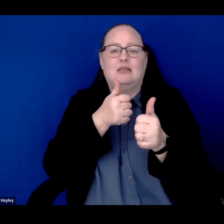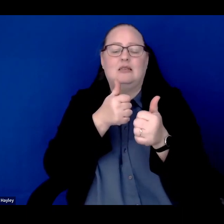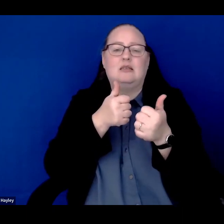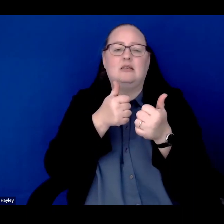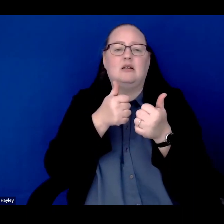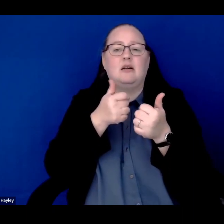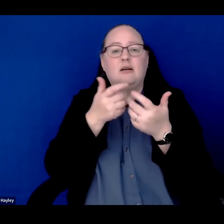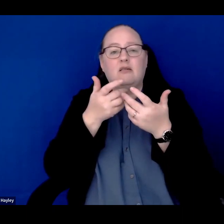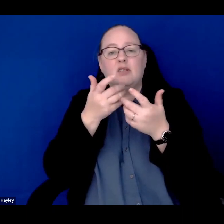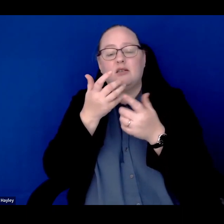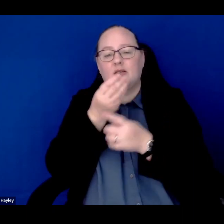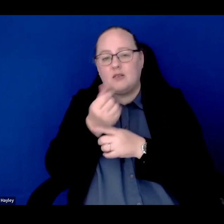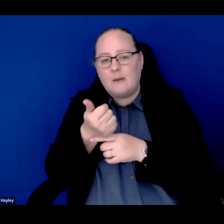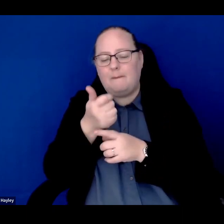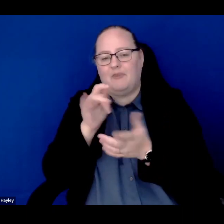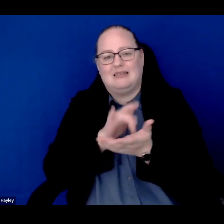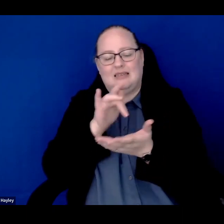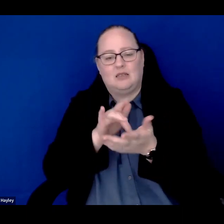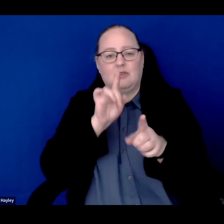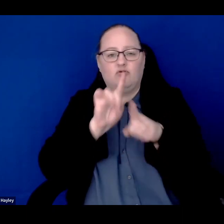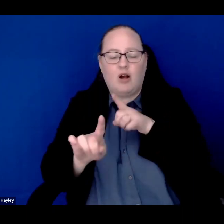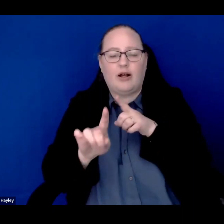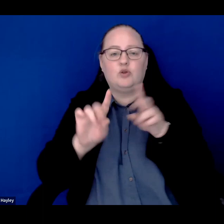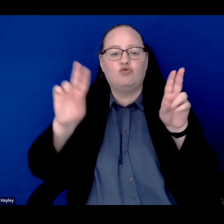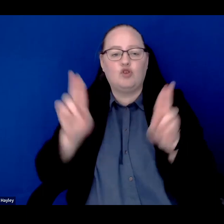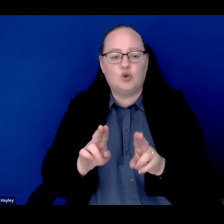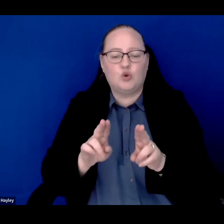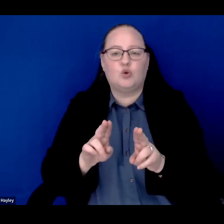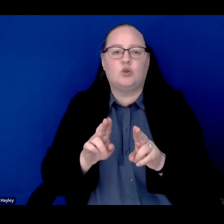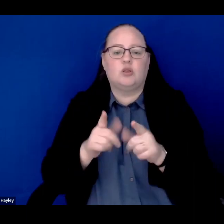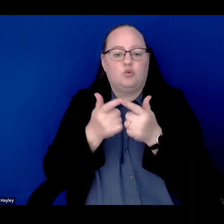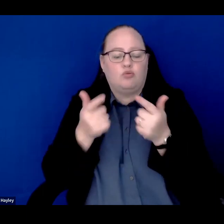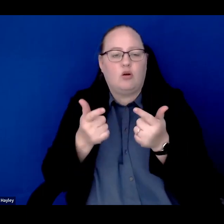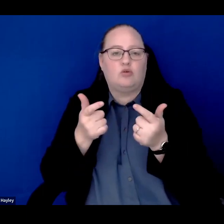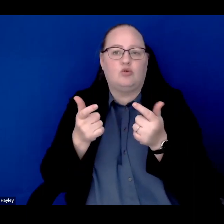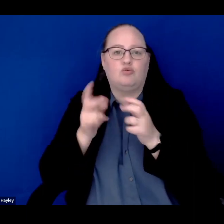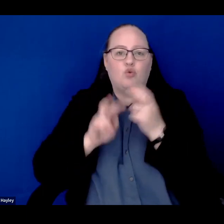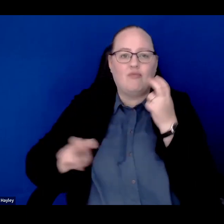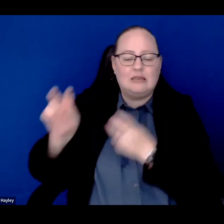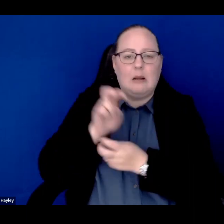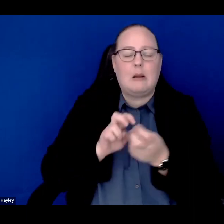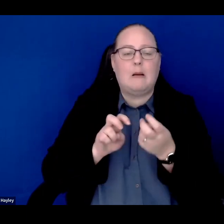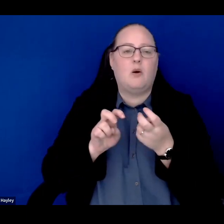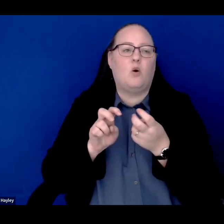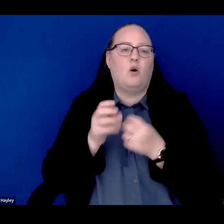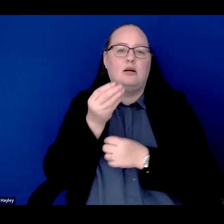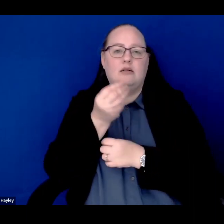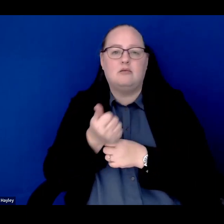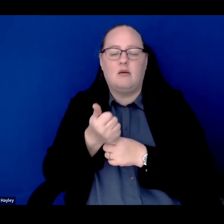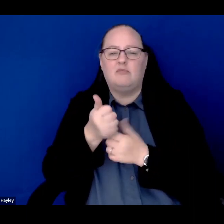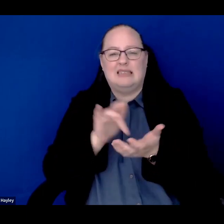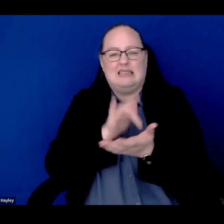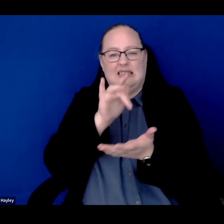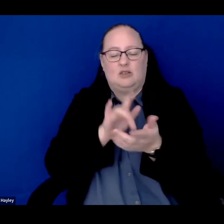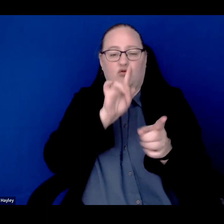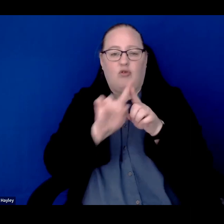trying to reduce over tourism, and certain cities have been trying to get rid of cars. I mean, I'm thinking of Amsterdam, for example, like over decades have